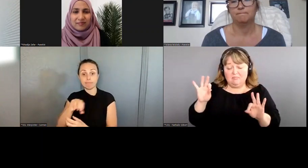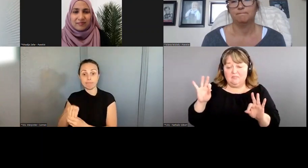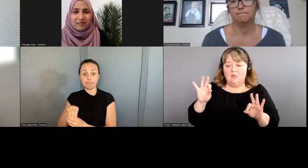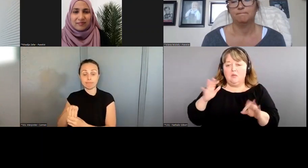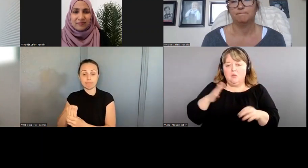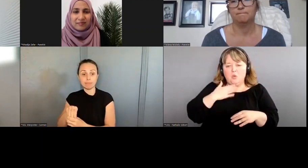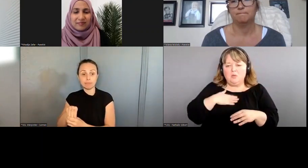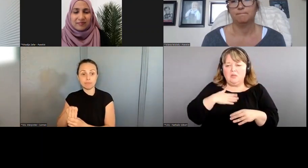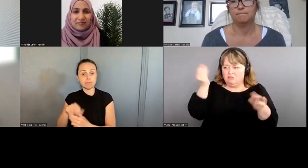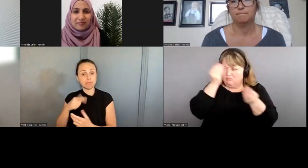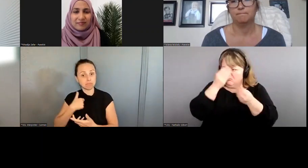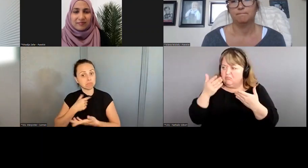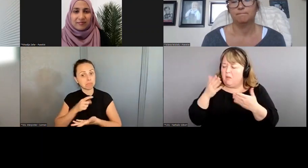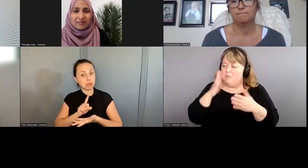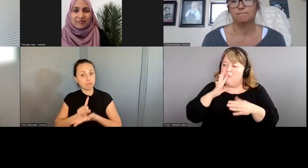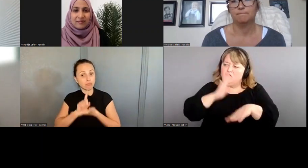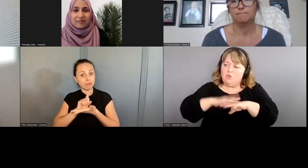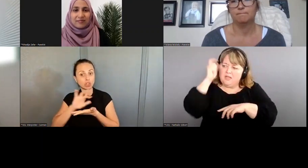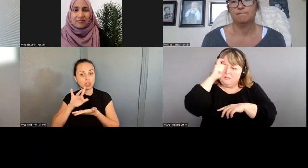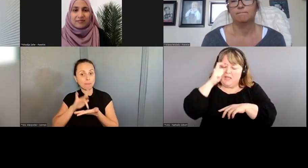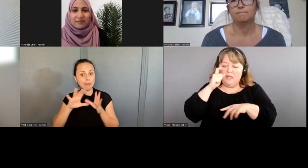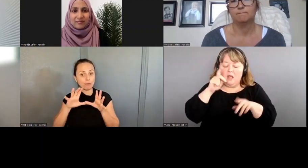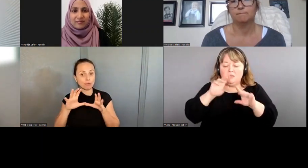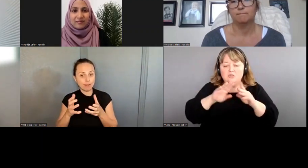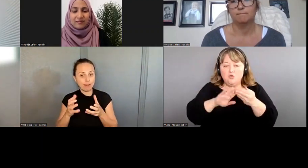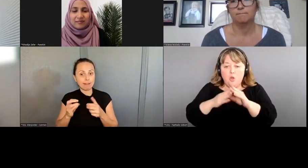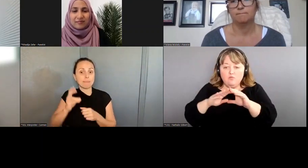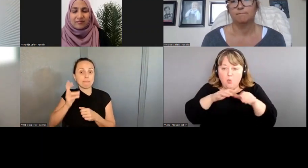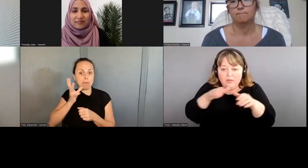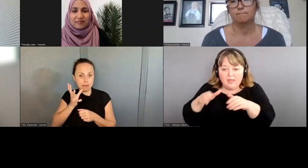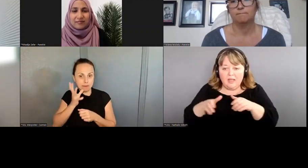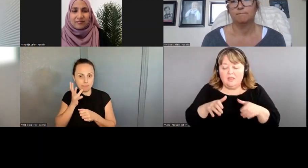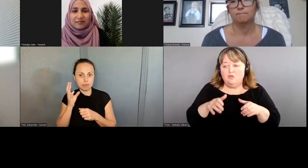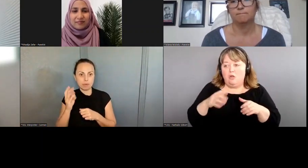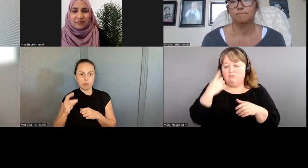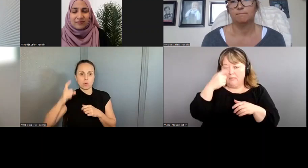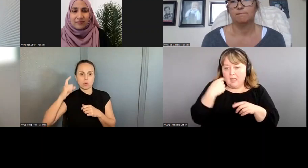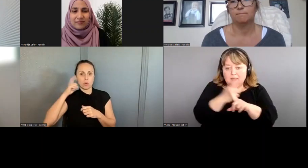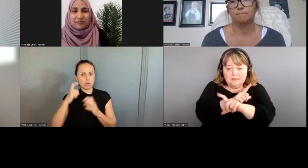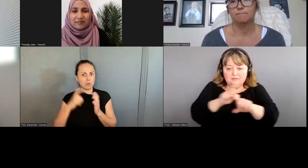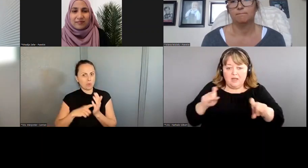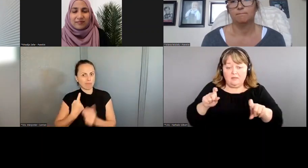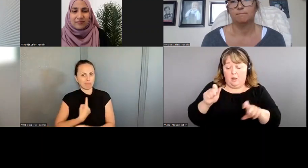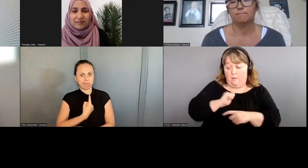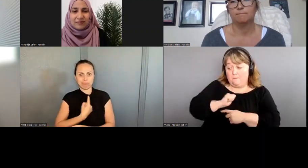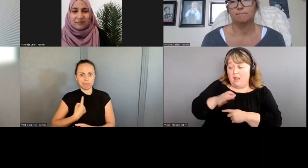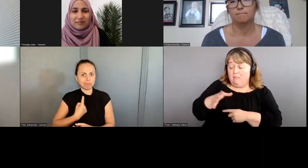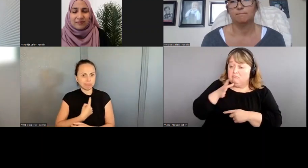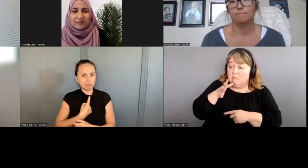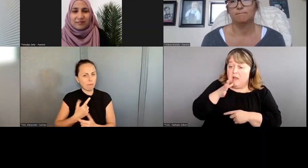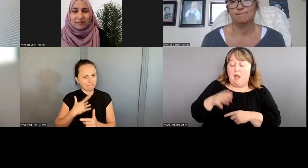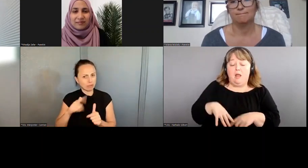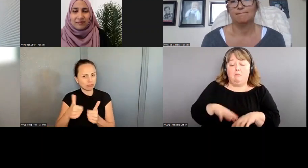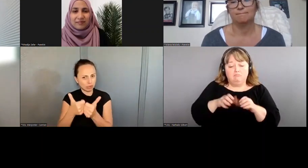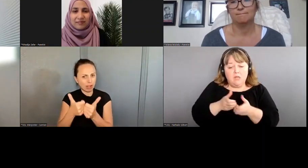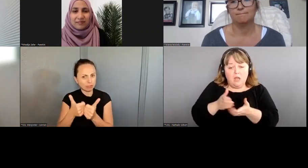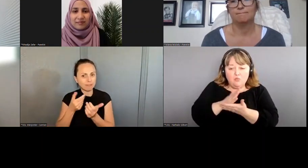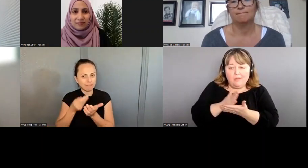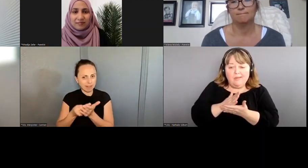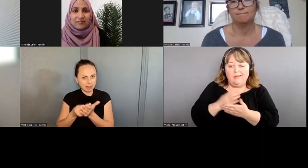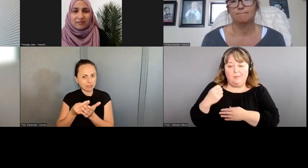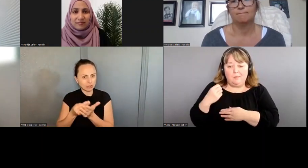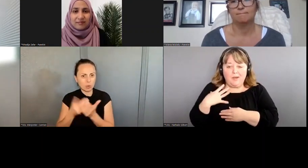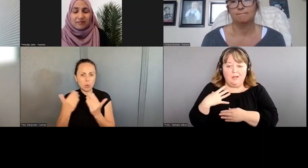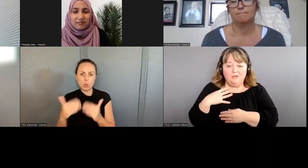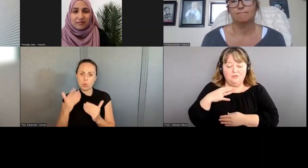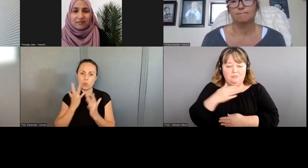privileged middle-class mom, and I found myself solo and challenged financially, incredibly